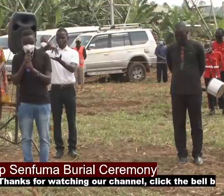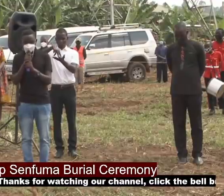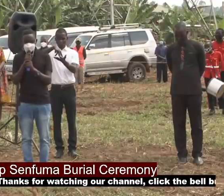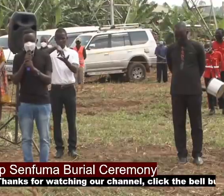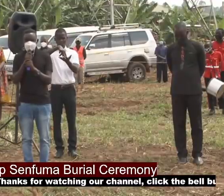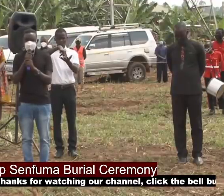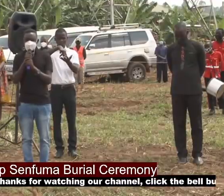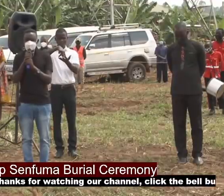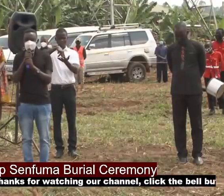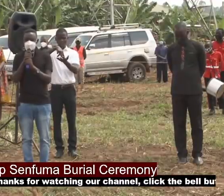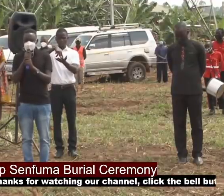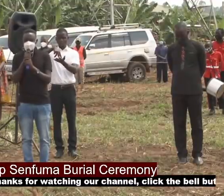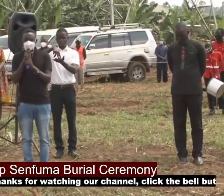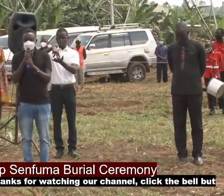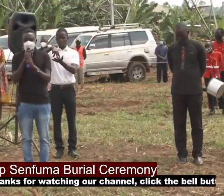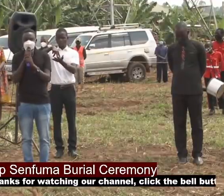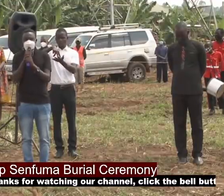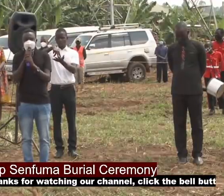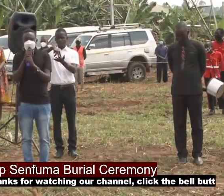on our feet